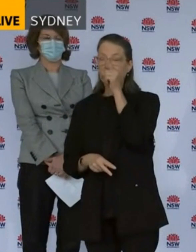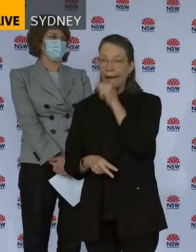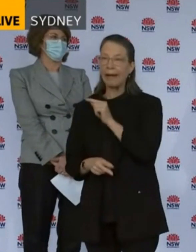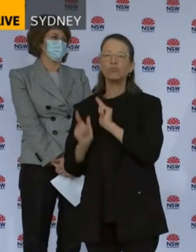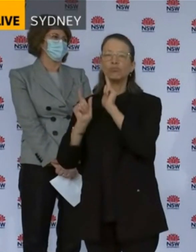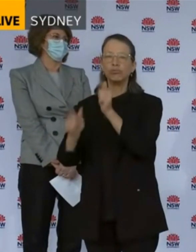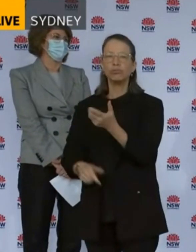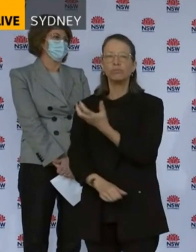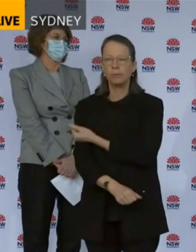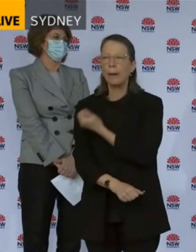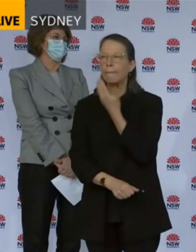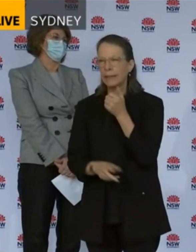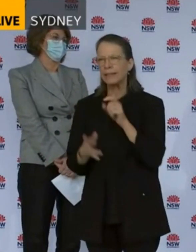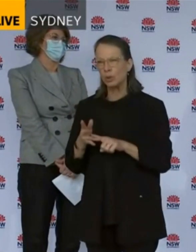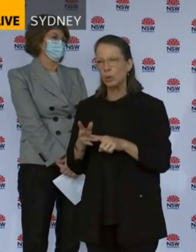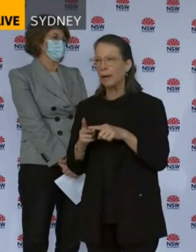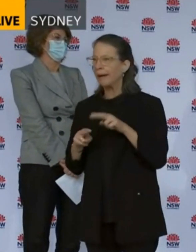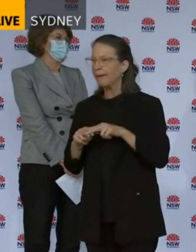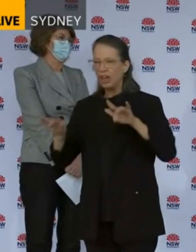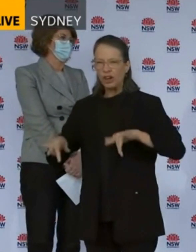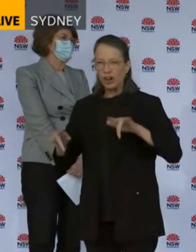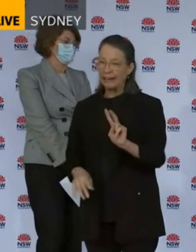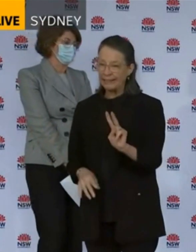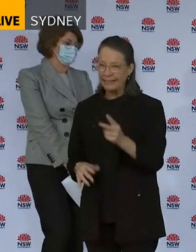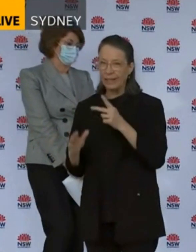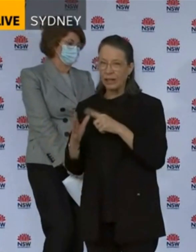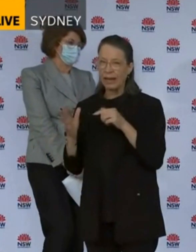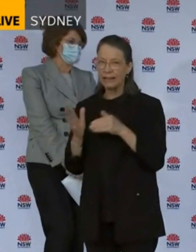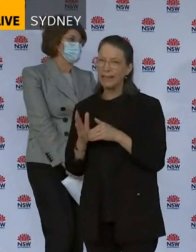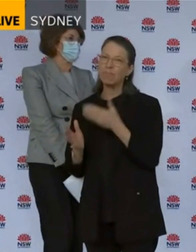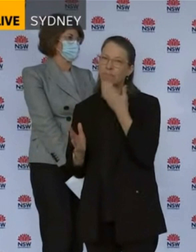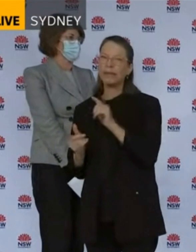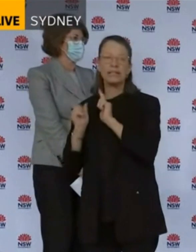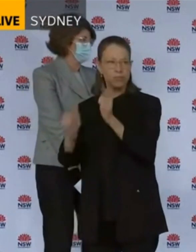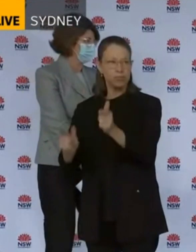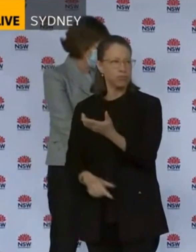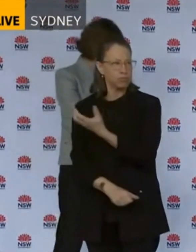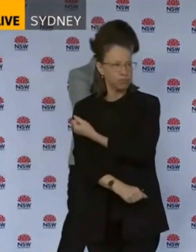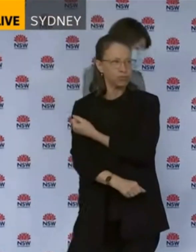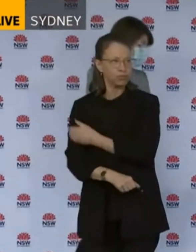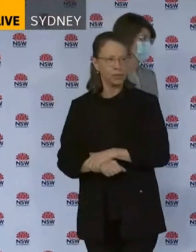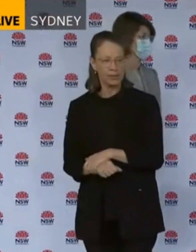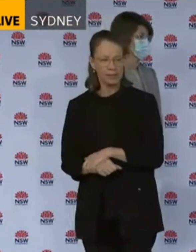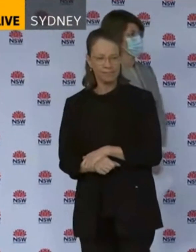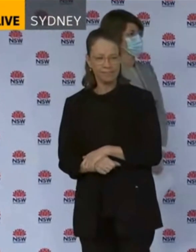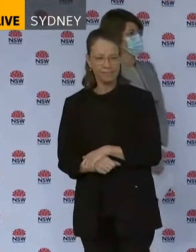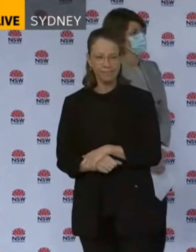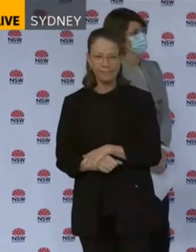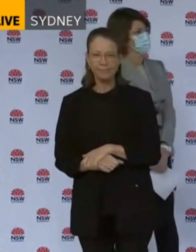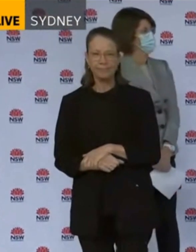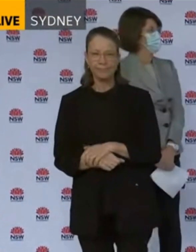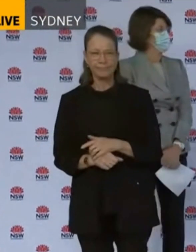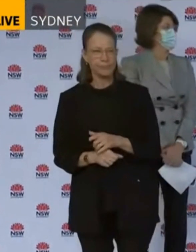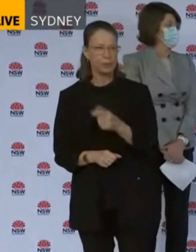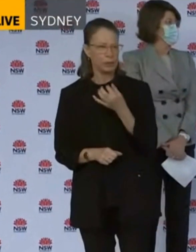second dose of AstraZeneca as soon as possible. Premier, when will you make a call, Premier? When will you make a call, Premier, on what happens to can I